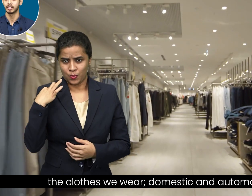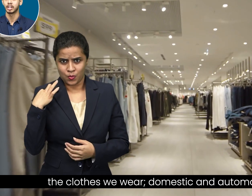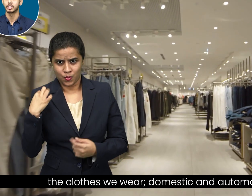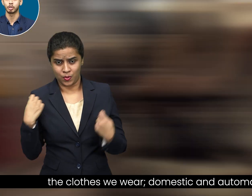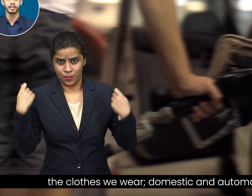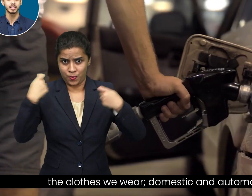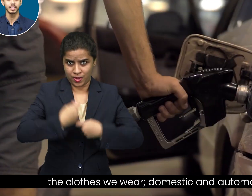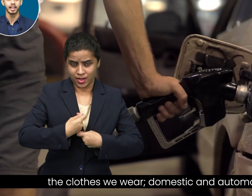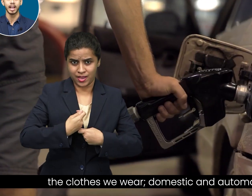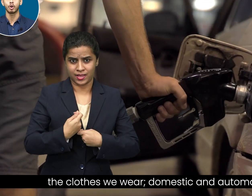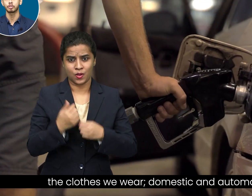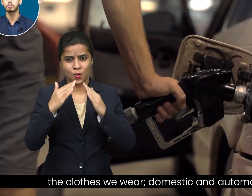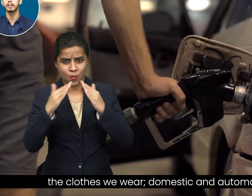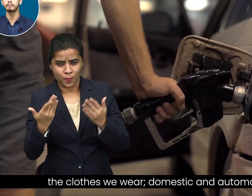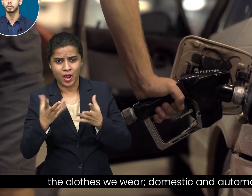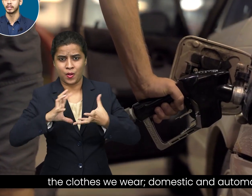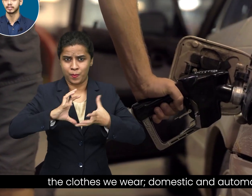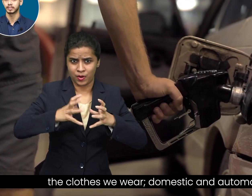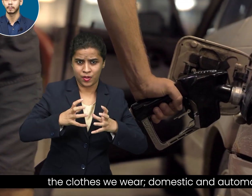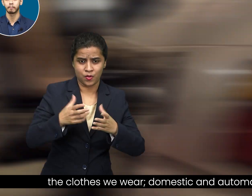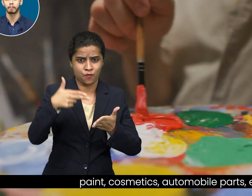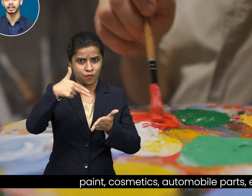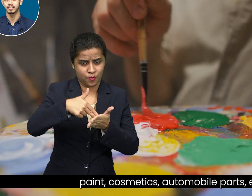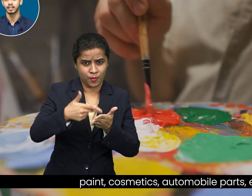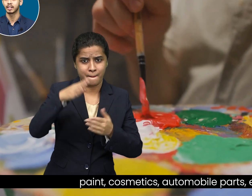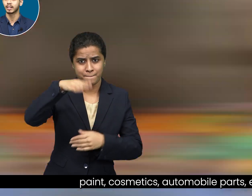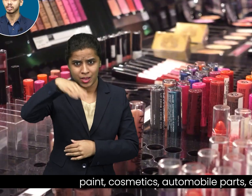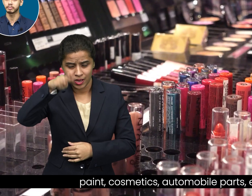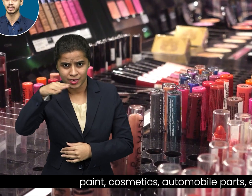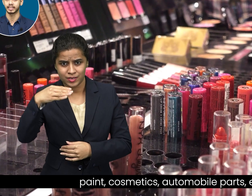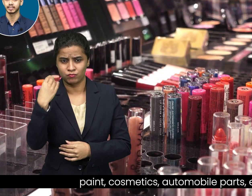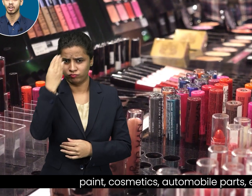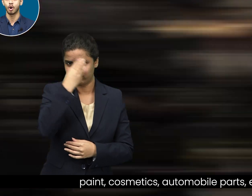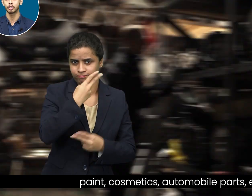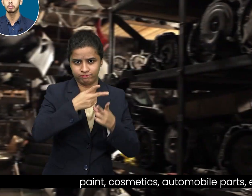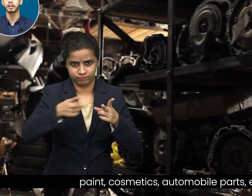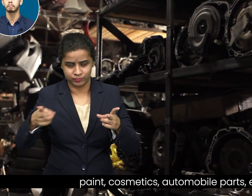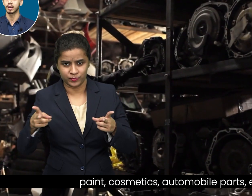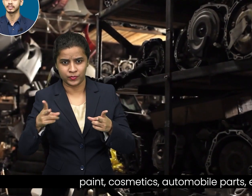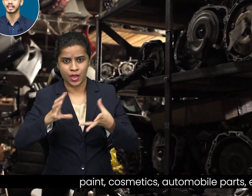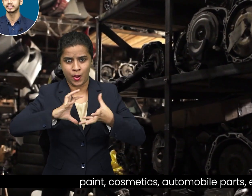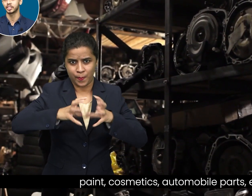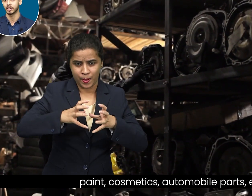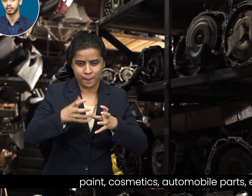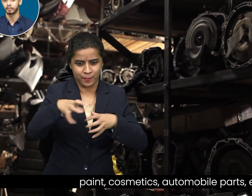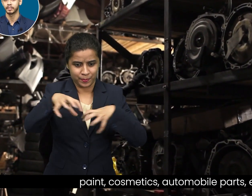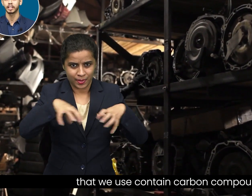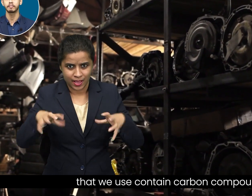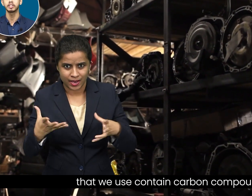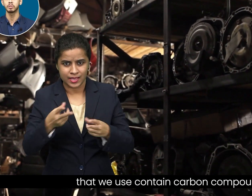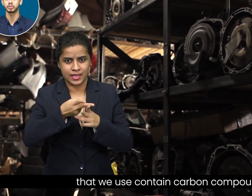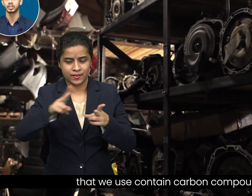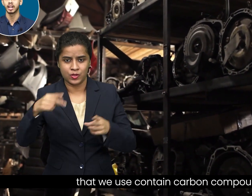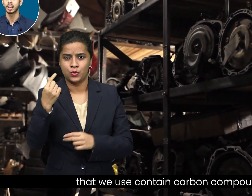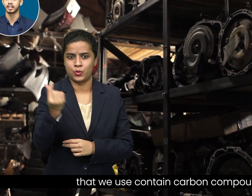wear, domestic and automobile fuels, paint, cosmetics, automobile parts, etc. that